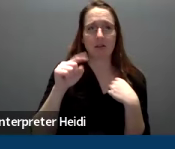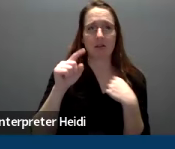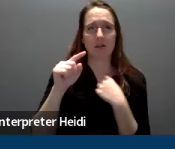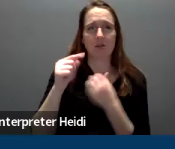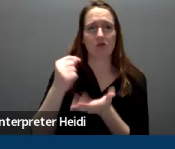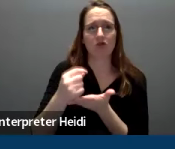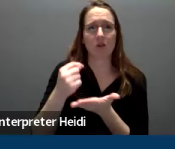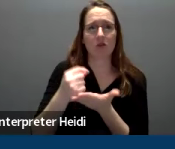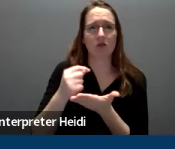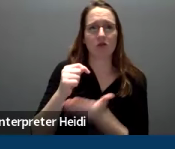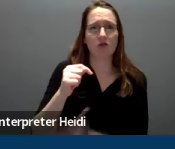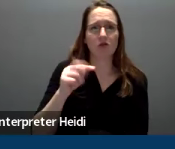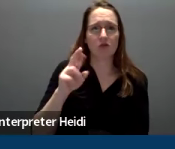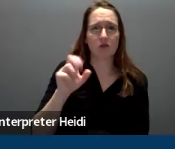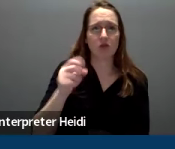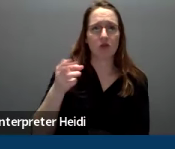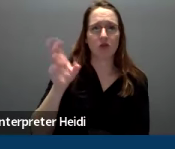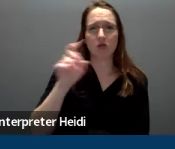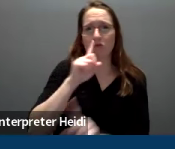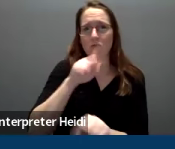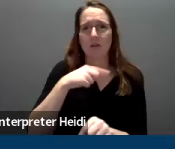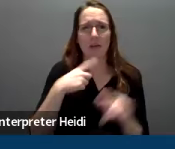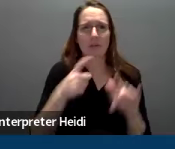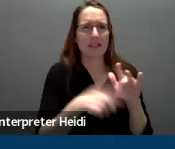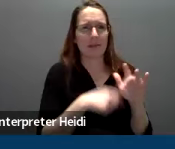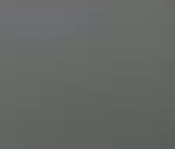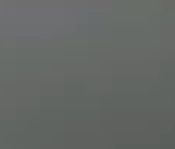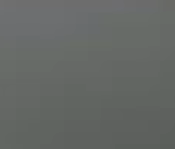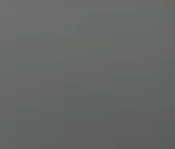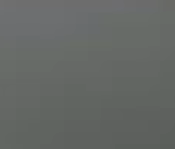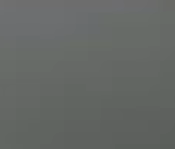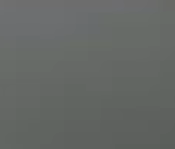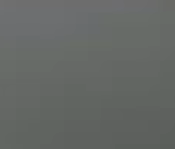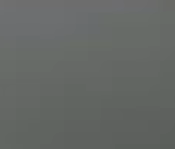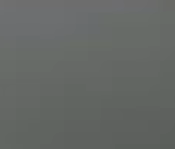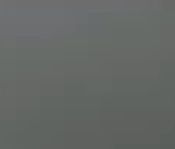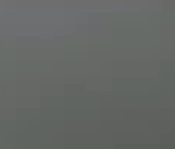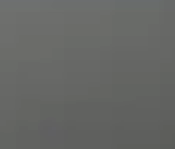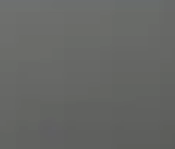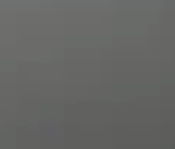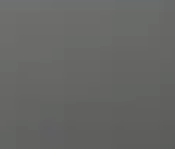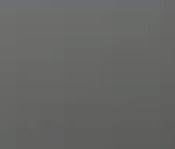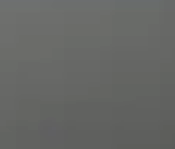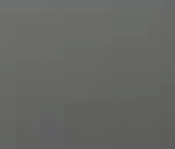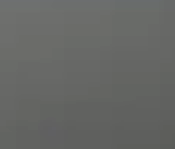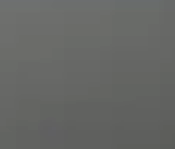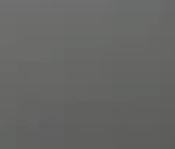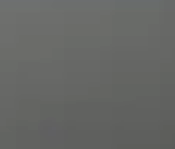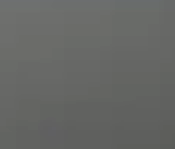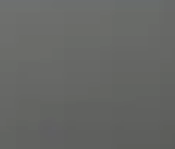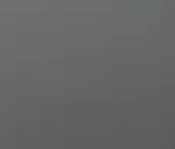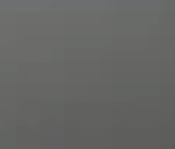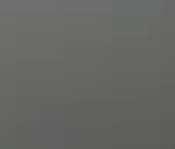treasurer report. And I'm skipping the minutes, but we do need to get minutes approved right after the treasurer report.